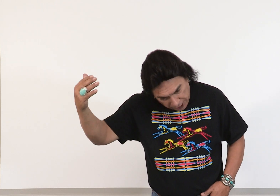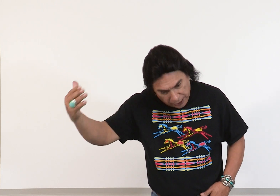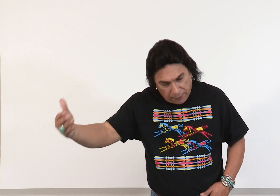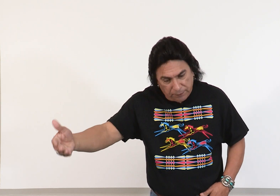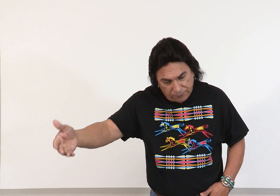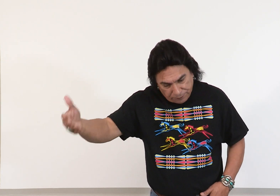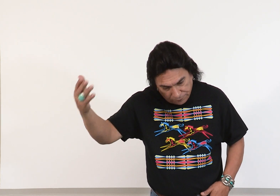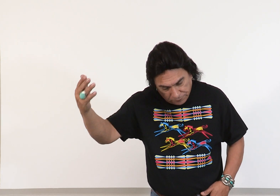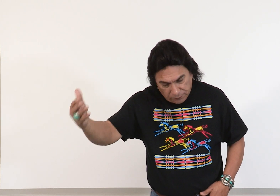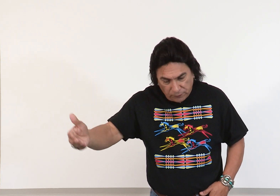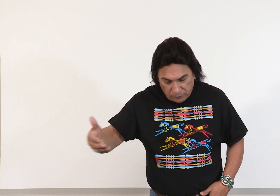understand.